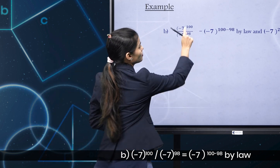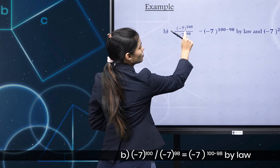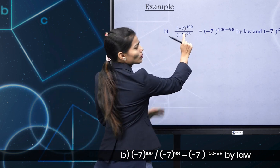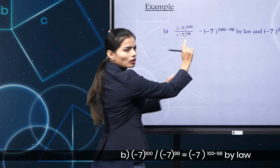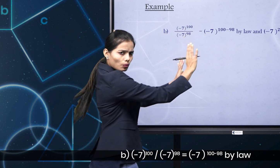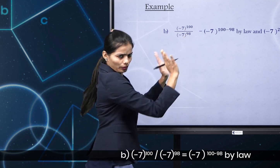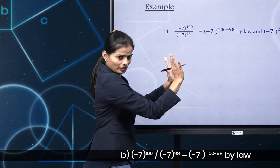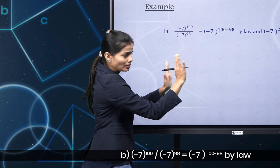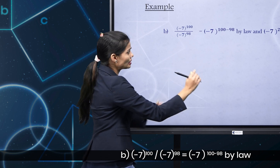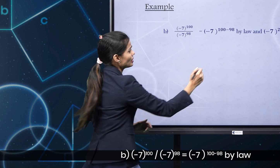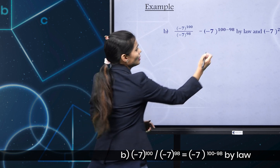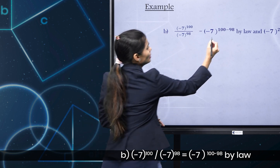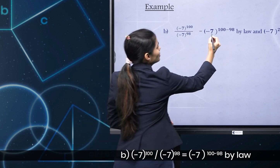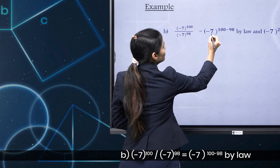98 by law.